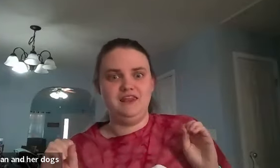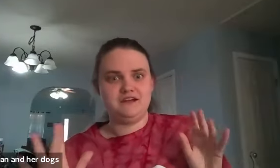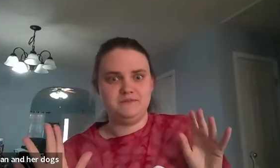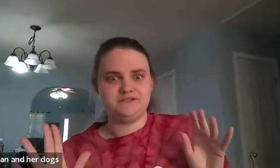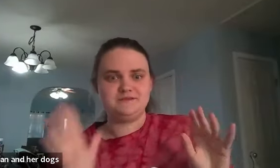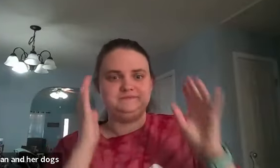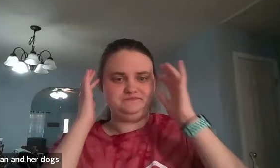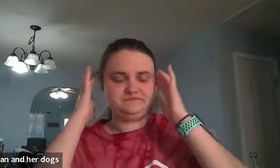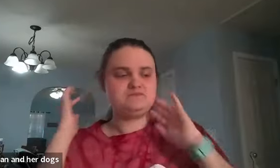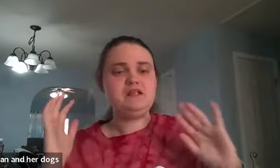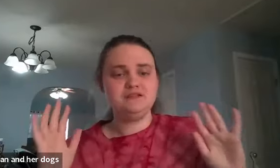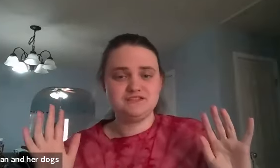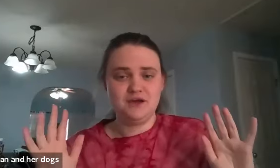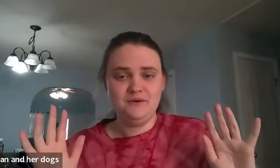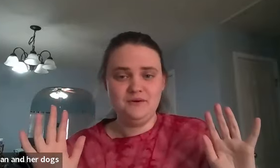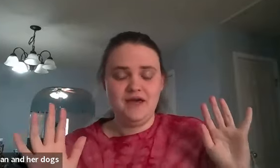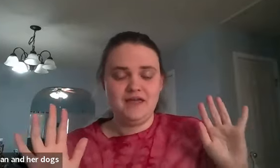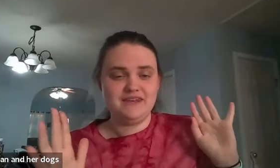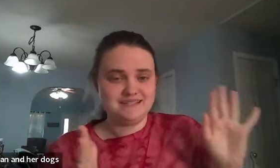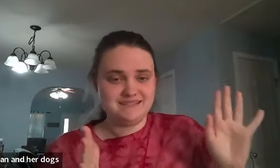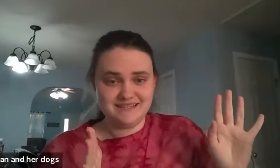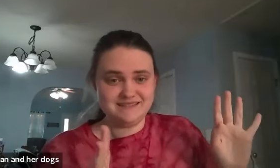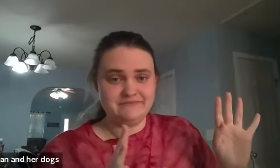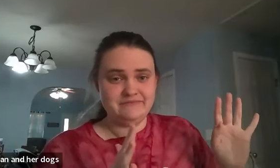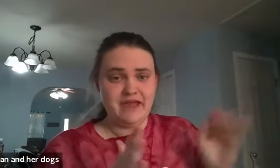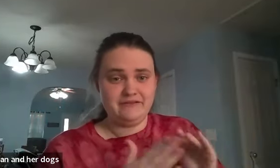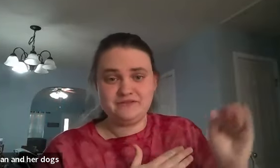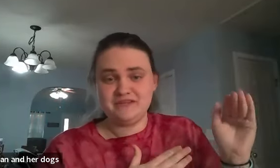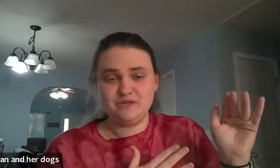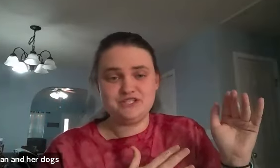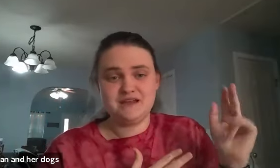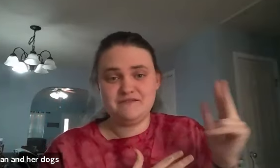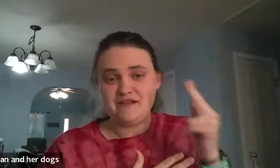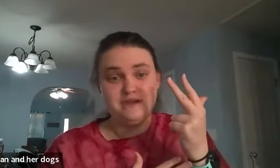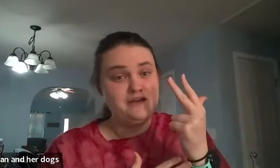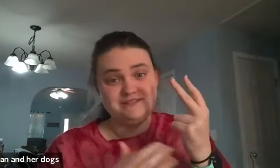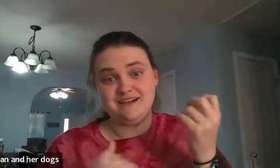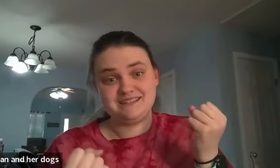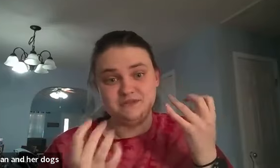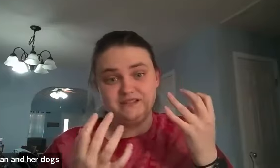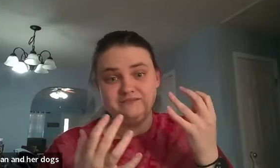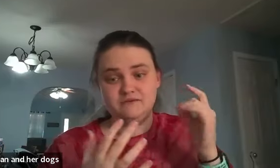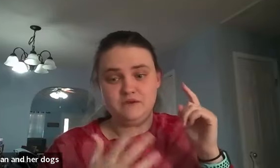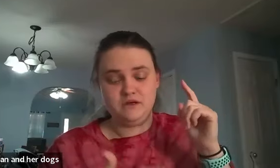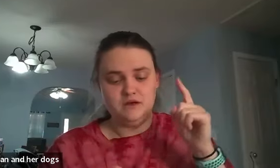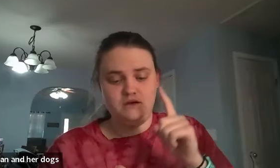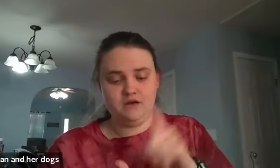lot of numbers. So the nice thing is after this, we just have like 3 other signs, really. The